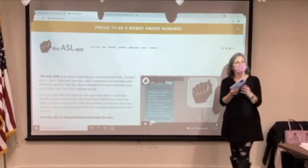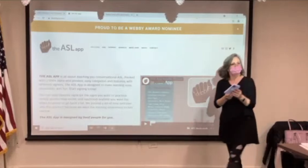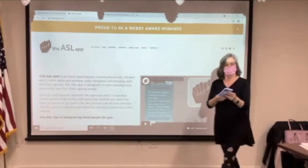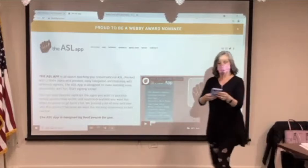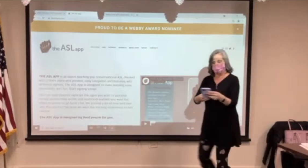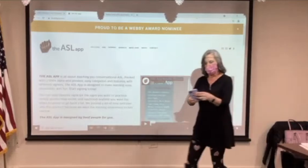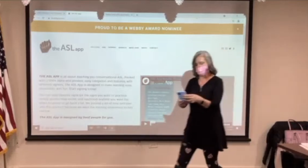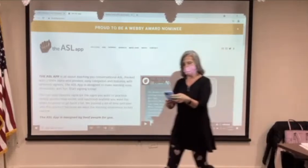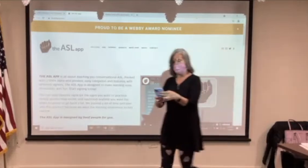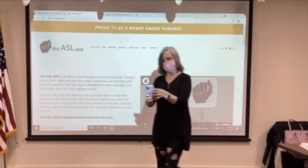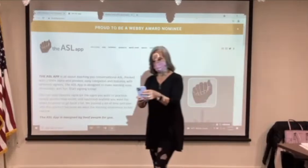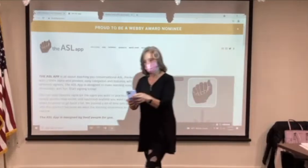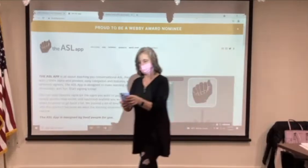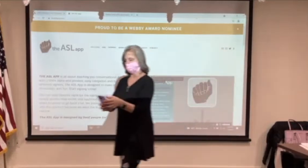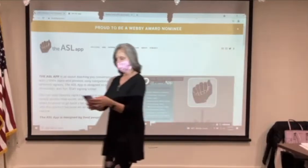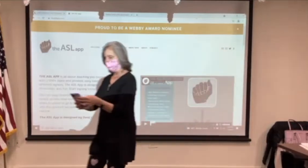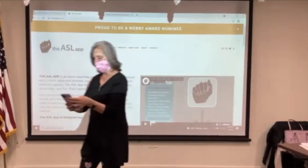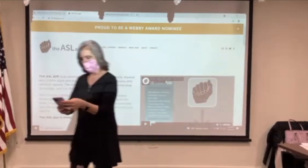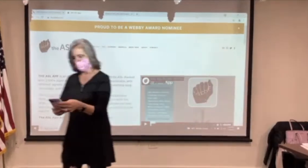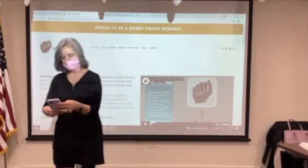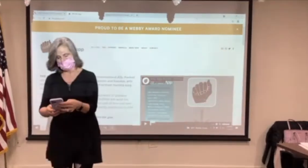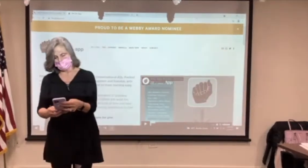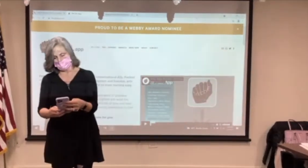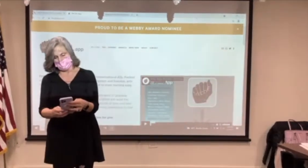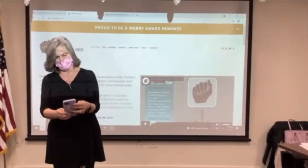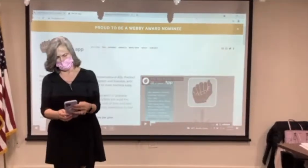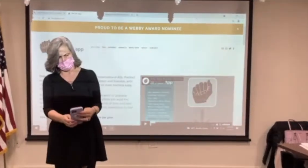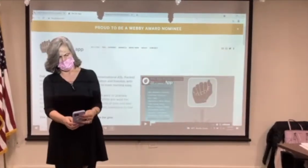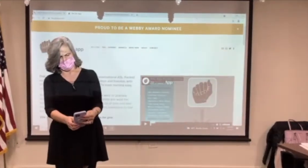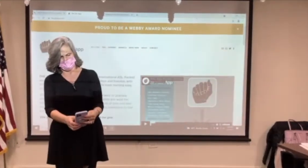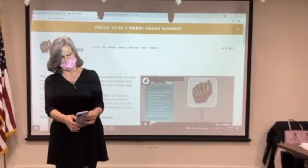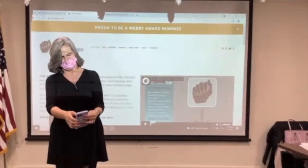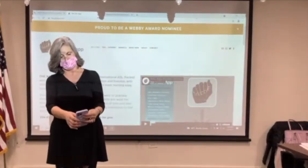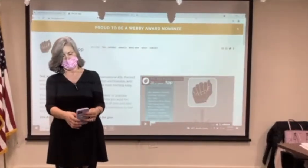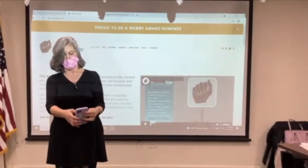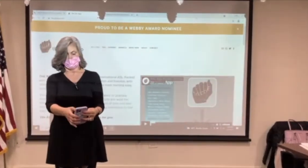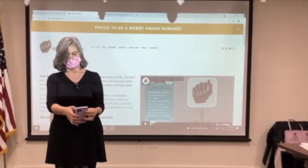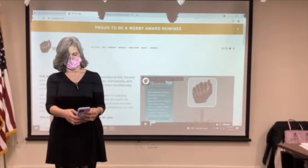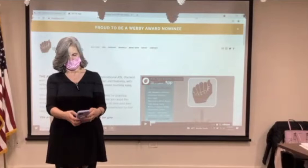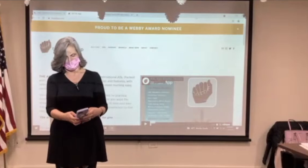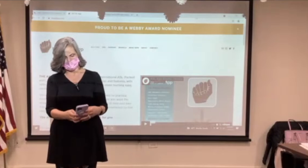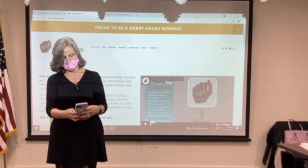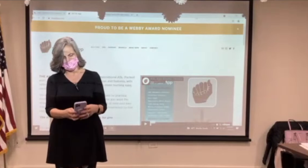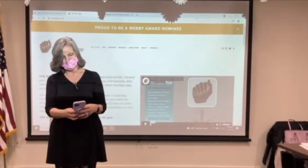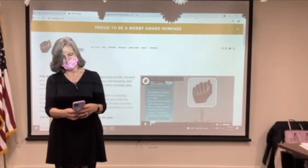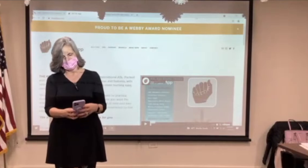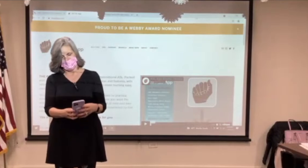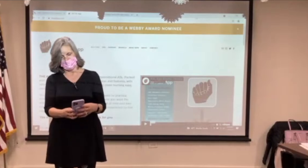you can literally have the app on your phone. So I have my phone here. Of course, without my glasses, it's hard to see.